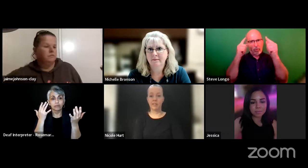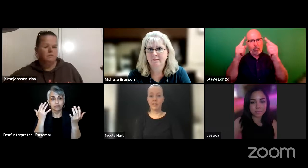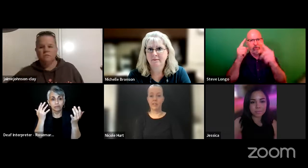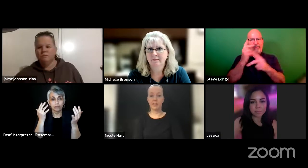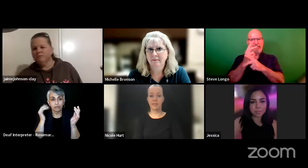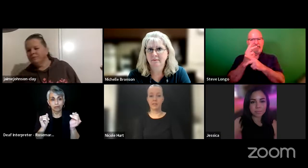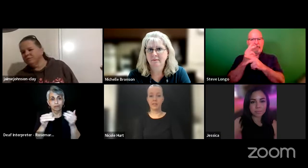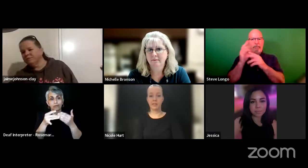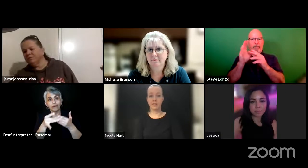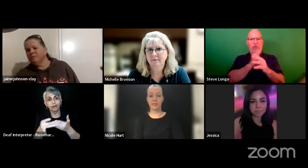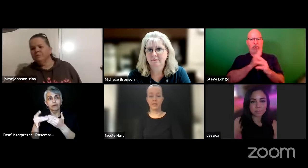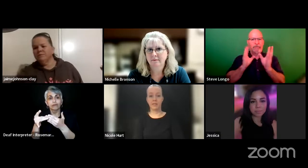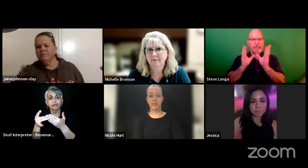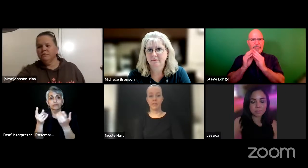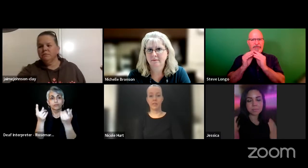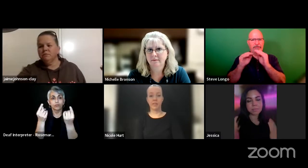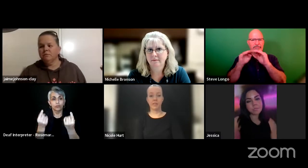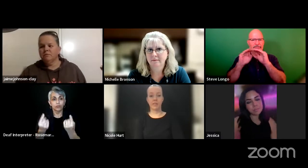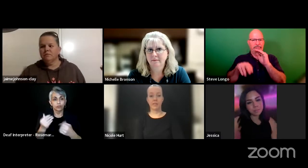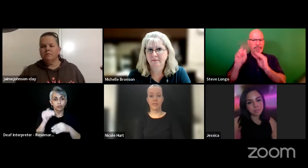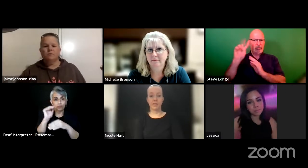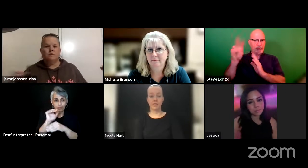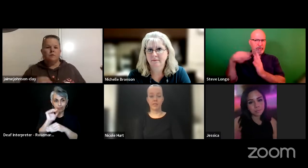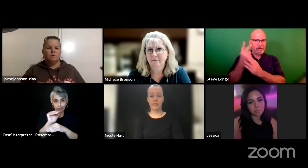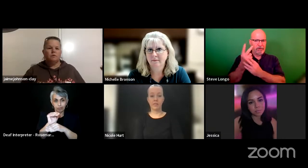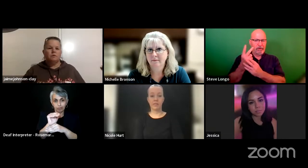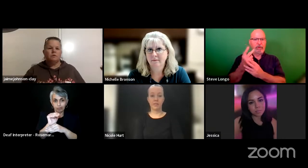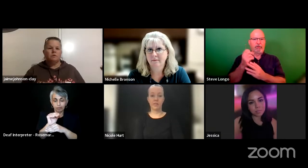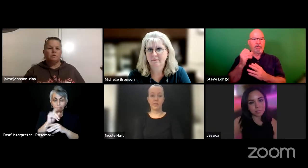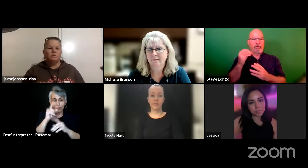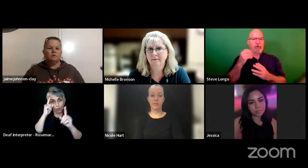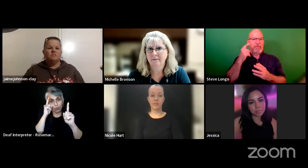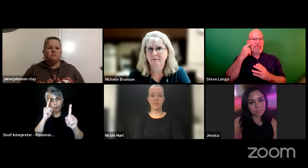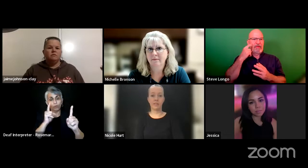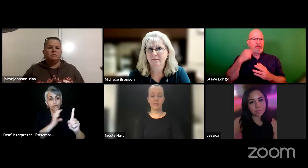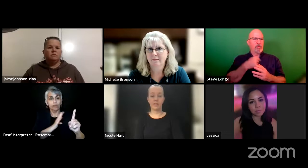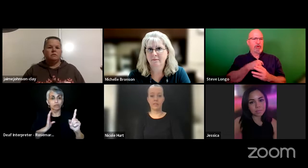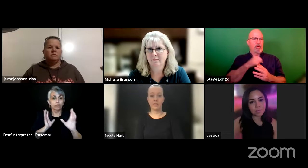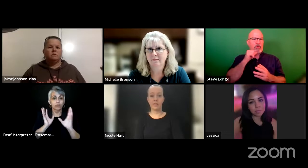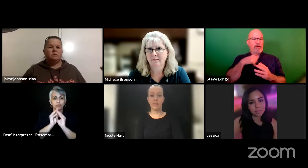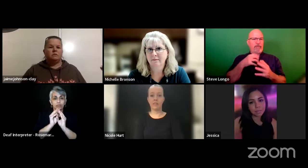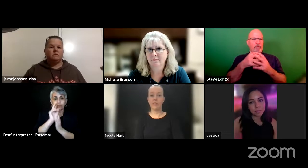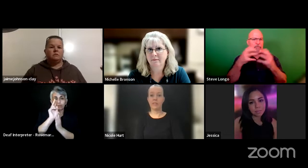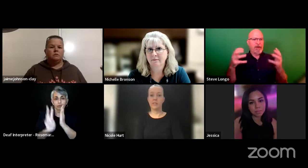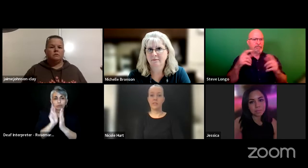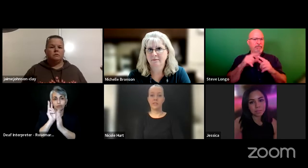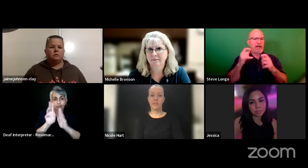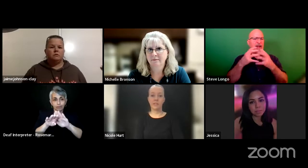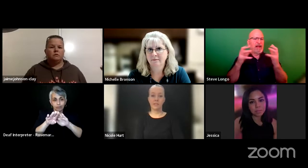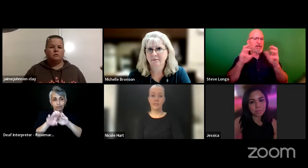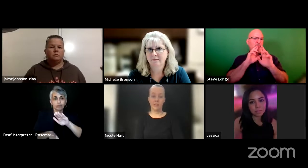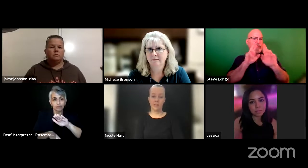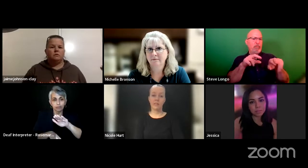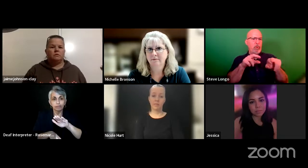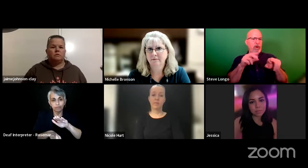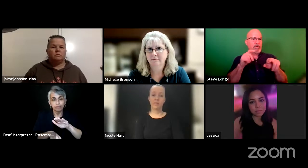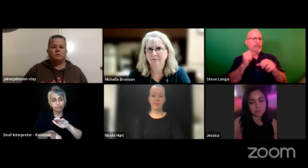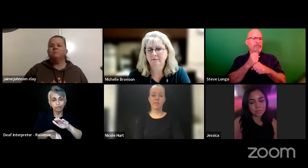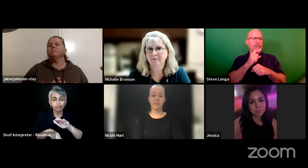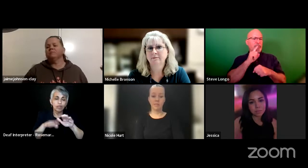cover what will be going on tonight, and we want to keep this board meeting under 2 hours, and that is our goal.